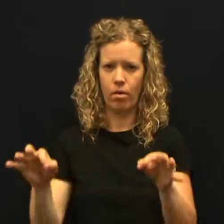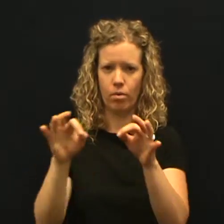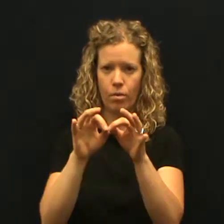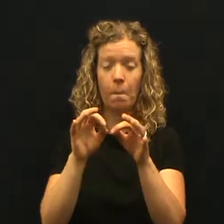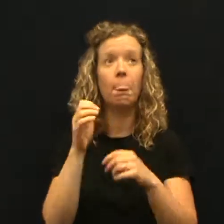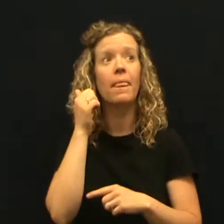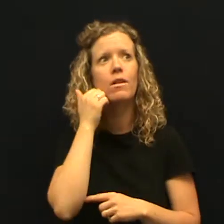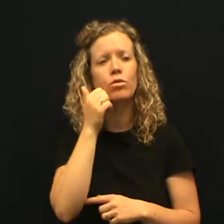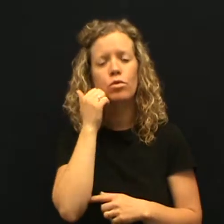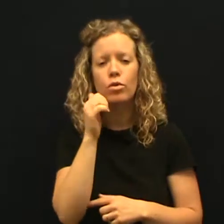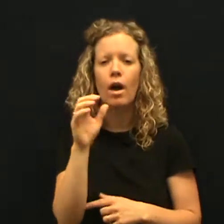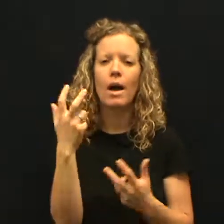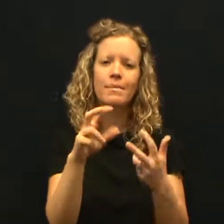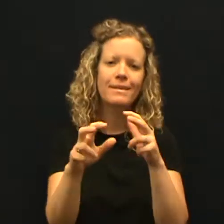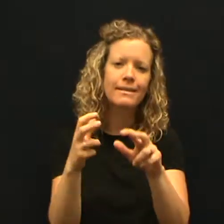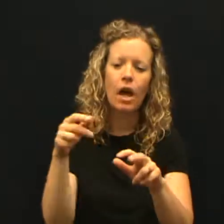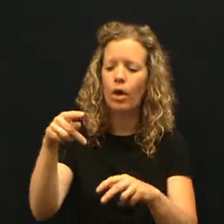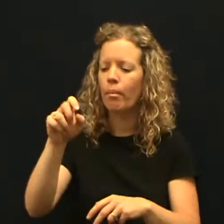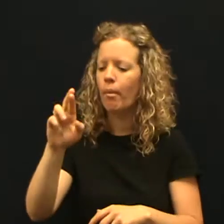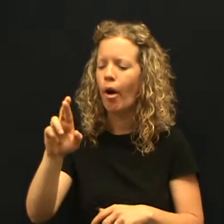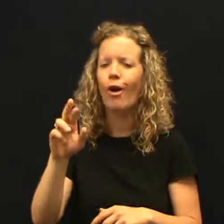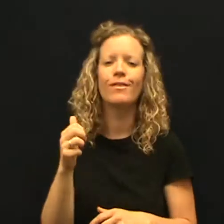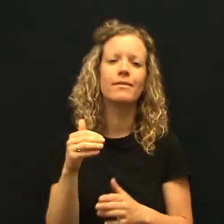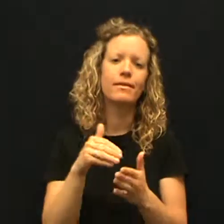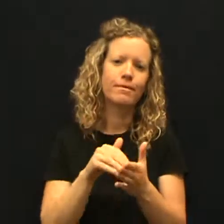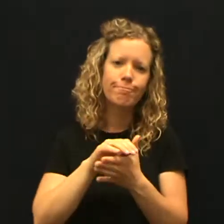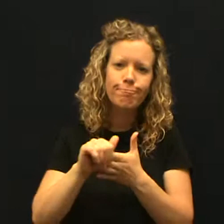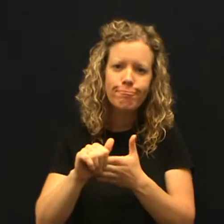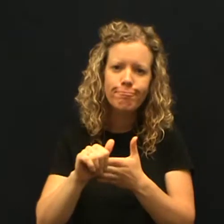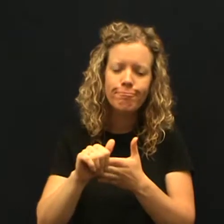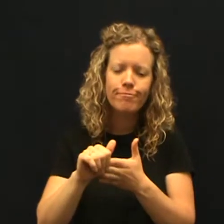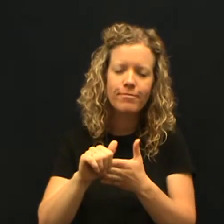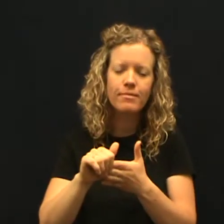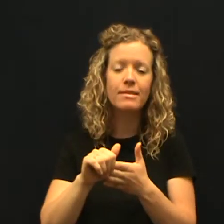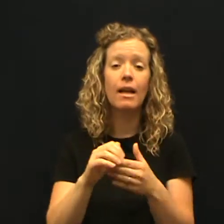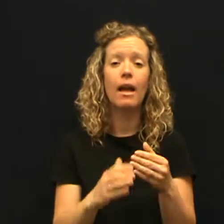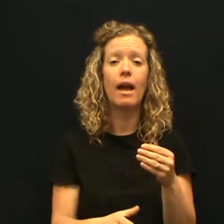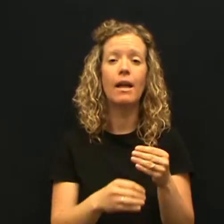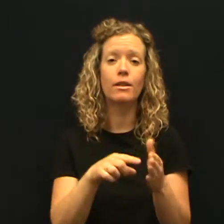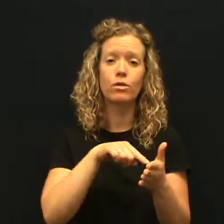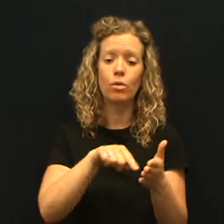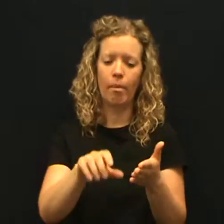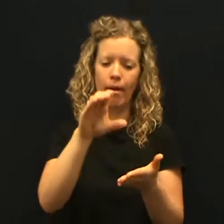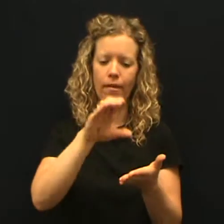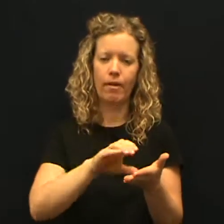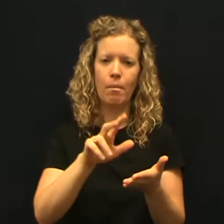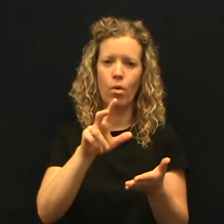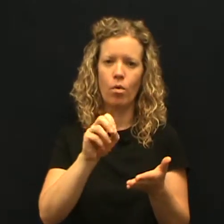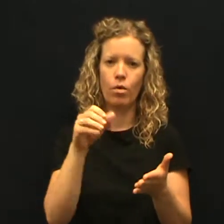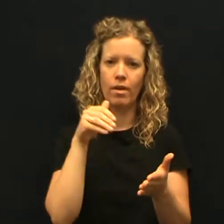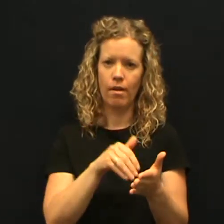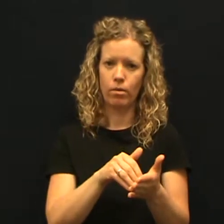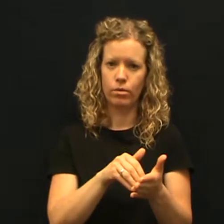was $10,000. We had additional paid-in capital of $30,000, retained earnings of